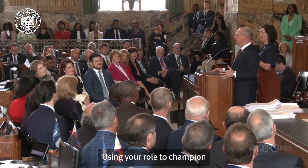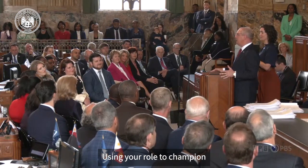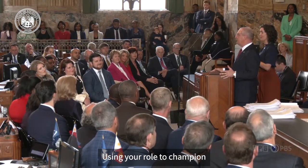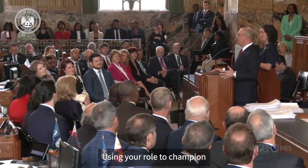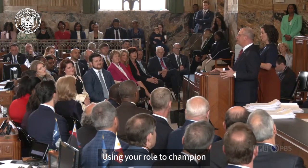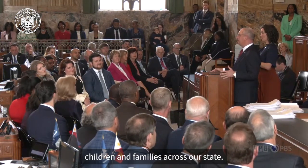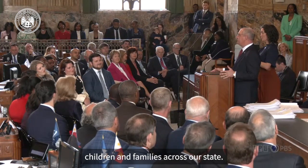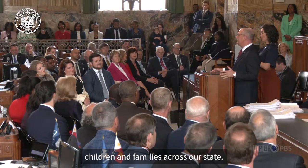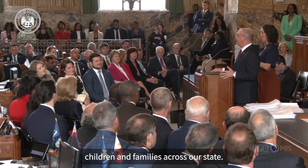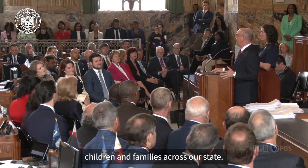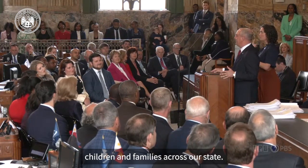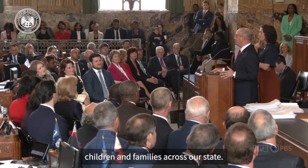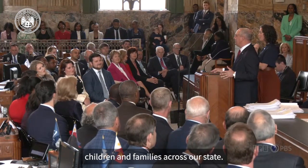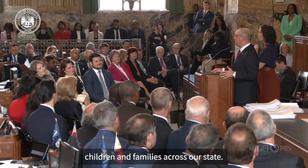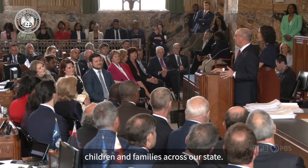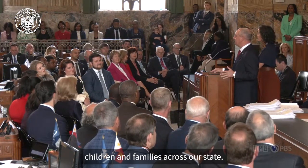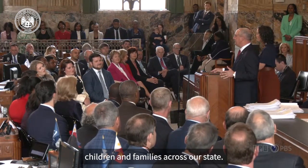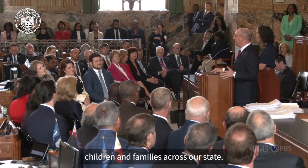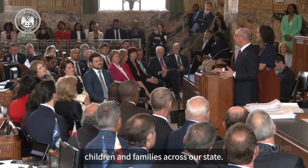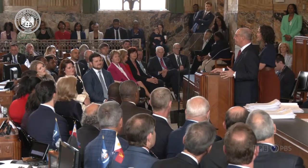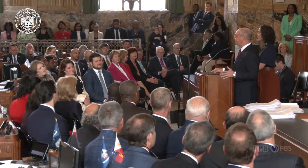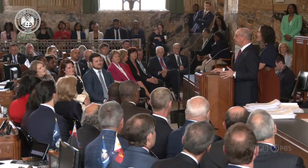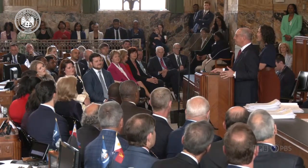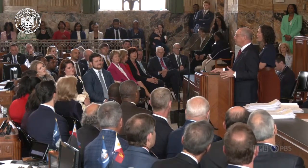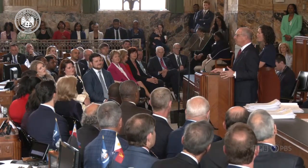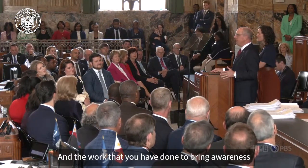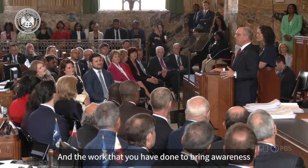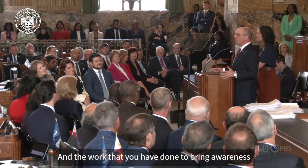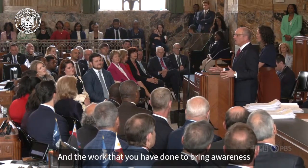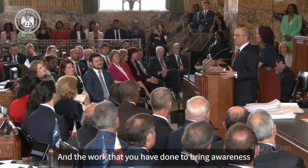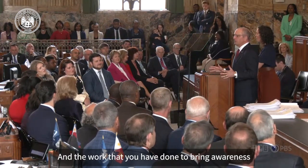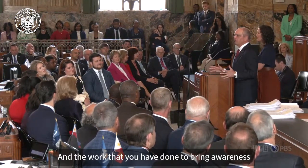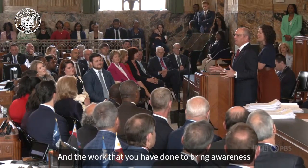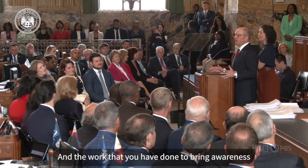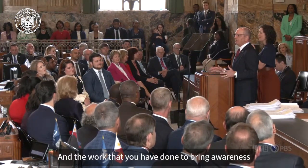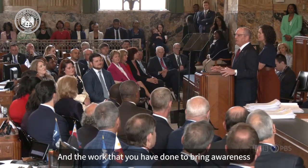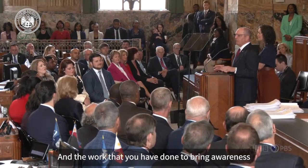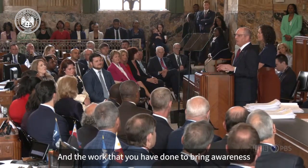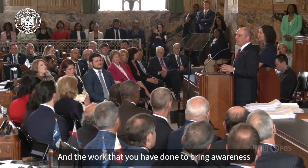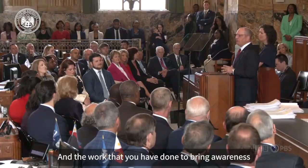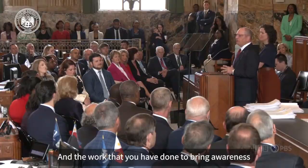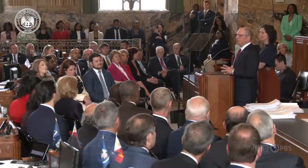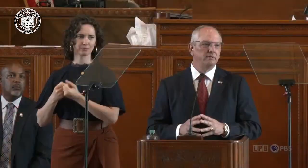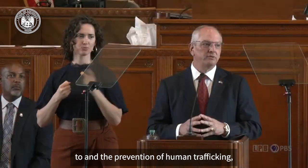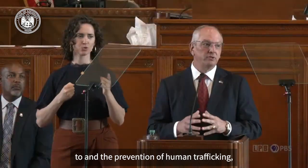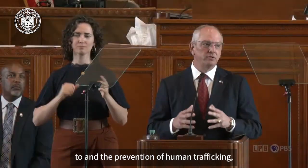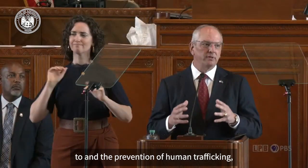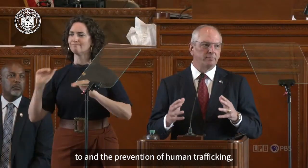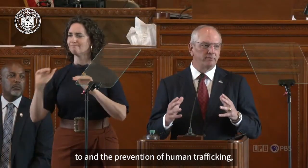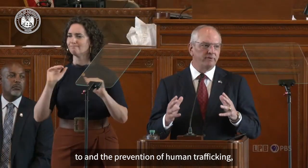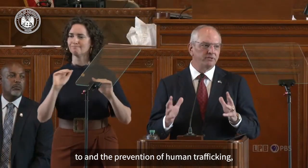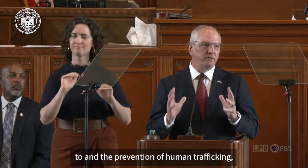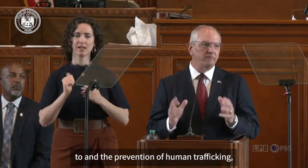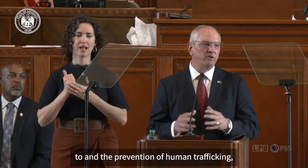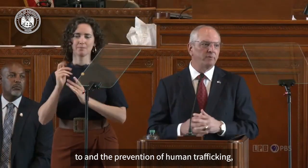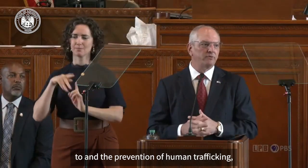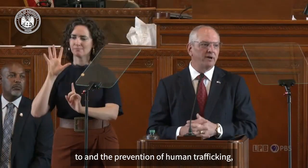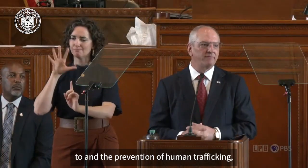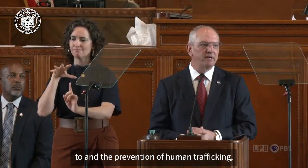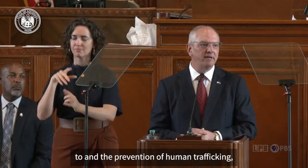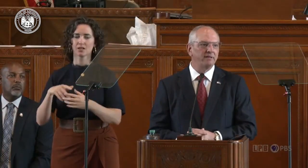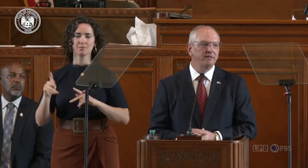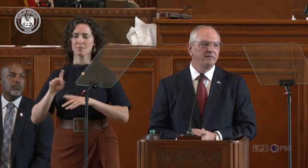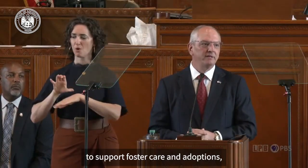role to champion children and families across our state, and the work that you have done to bring awareness to and the prevention of